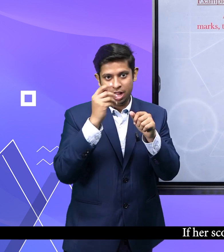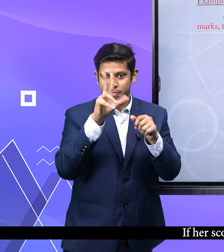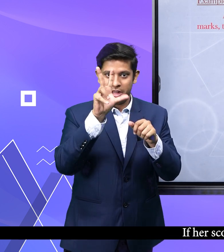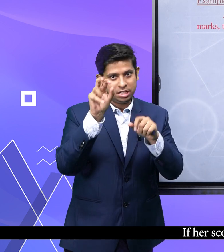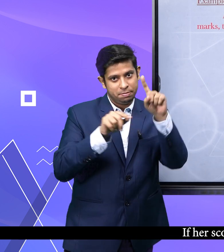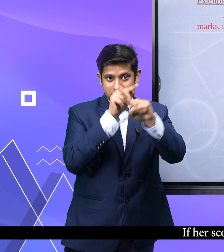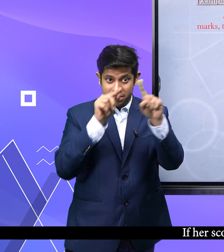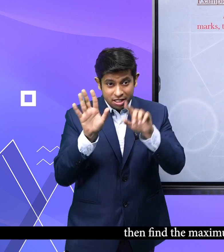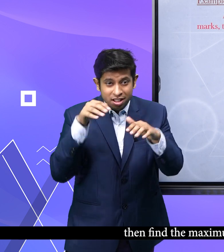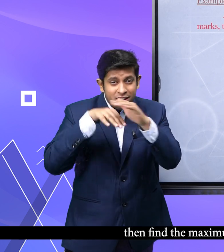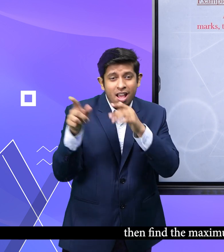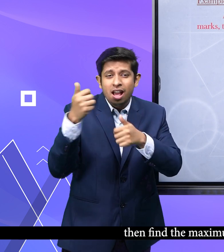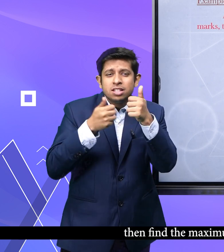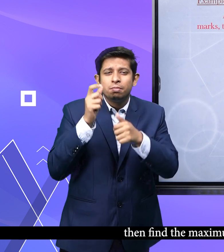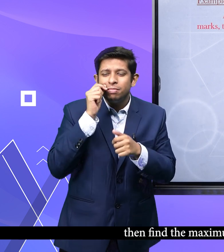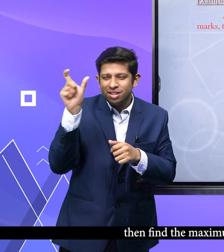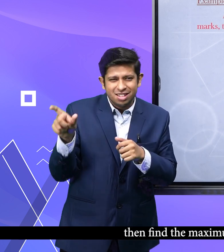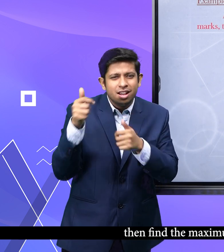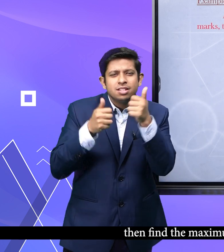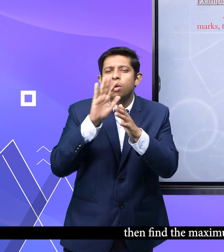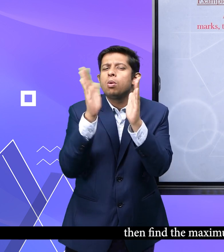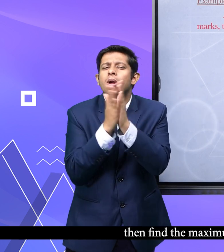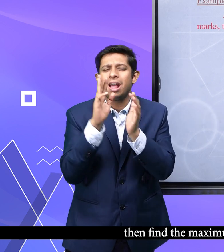576 marks, then find the maximum marks for the examination.